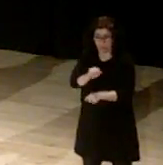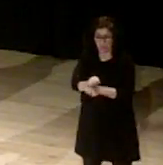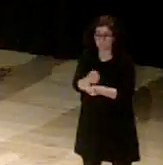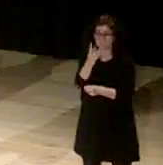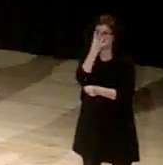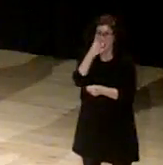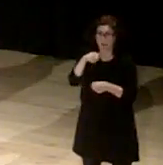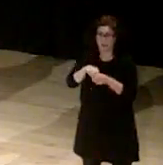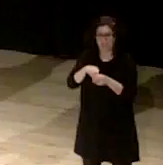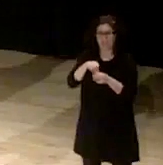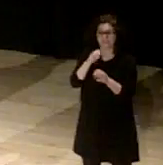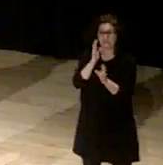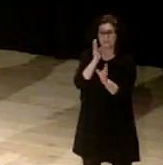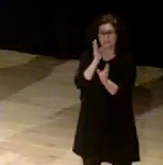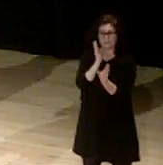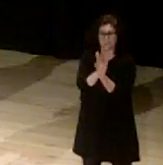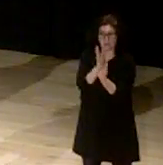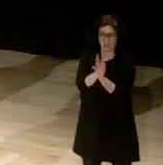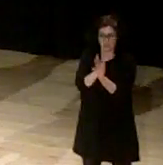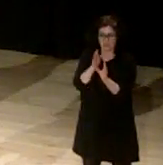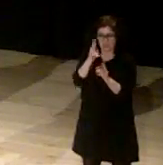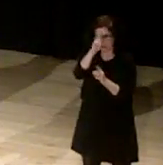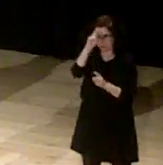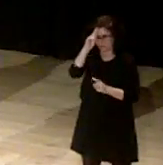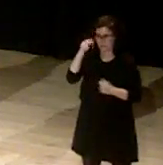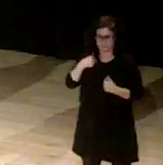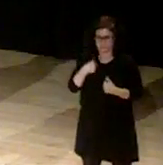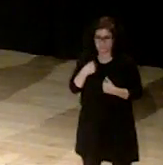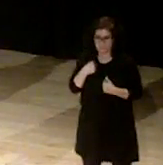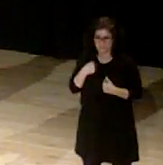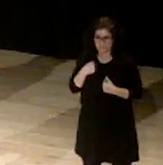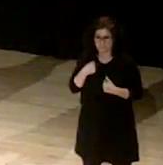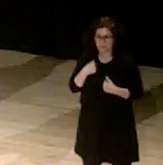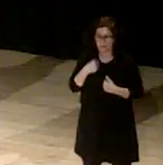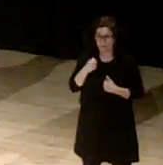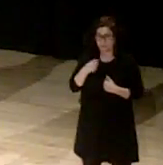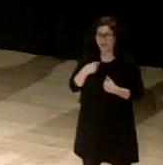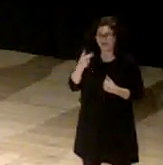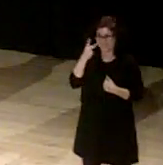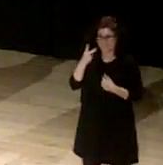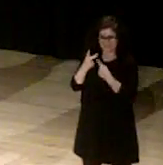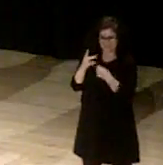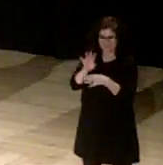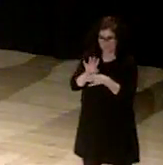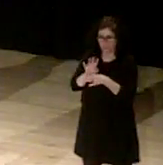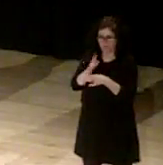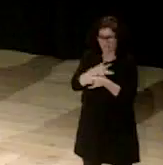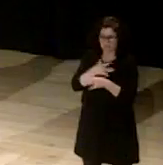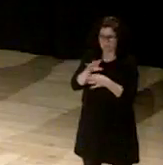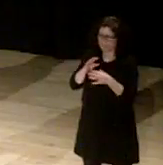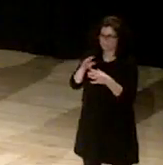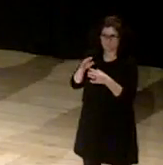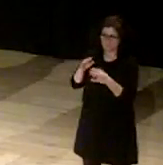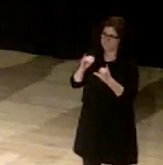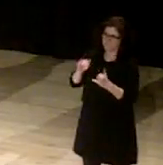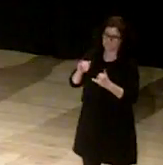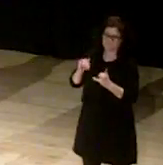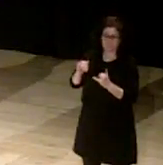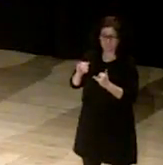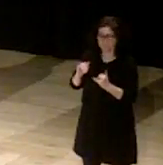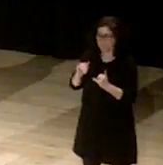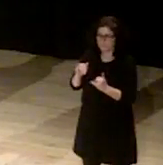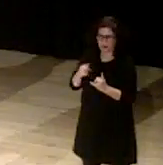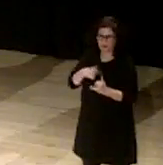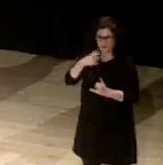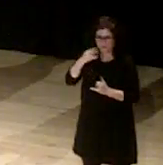so that gives me a particular, like, when I see this film, there's ways that it resonates with me deeply. And